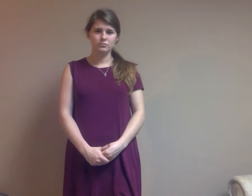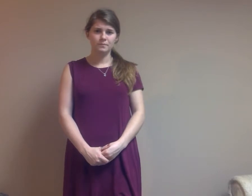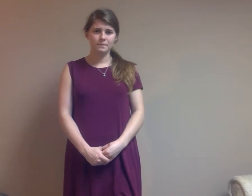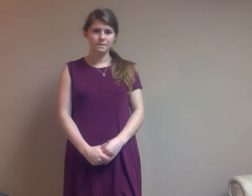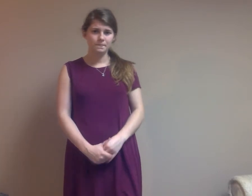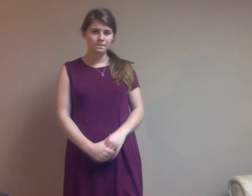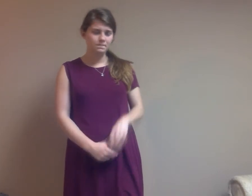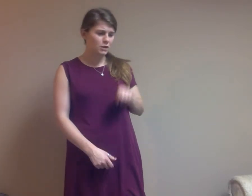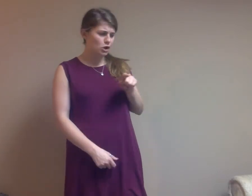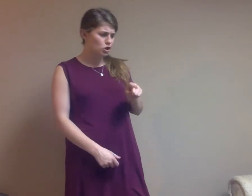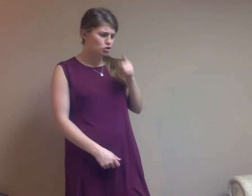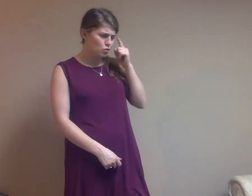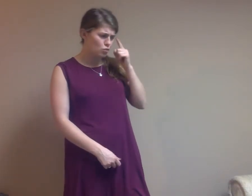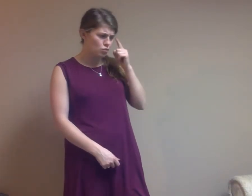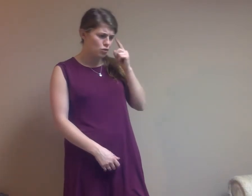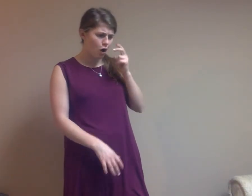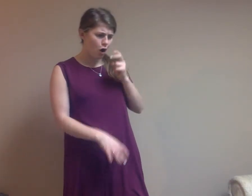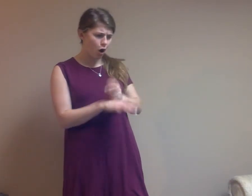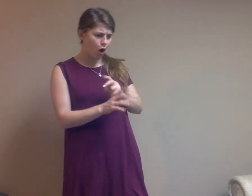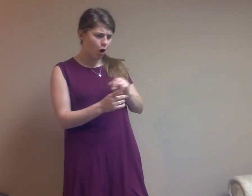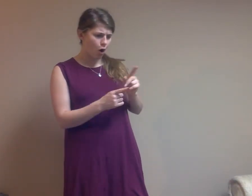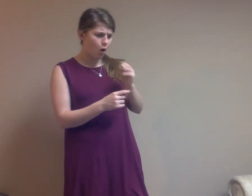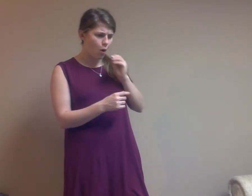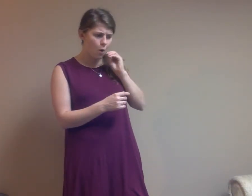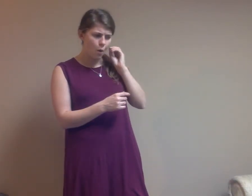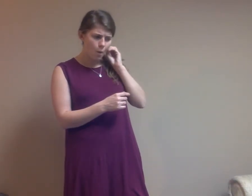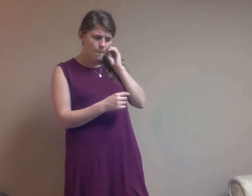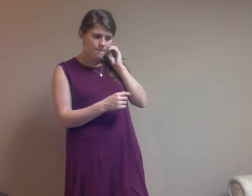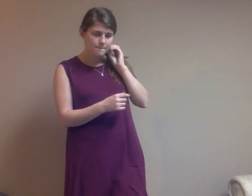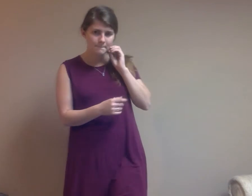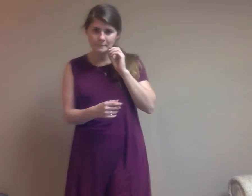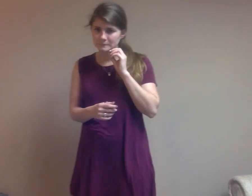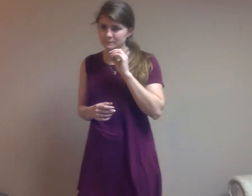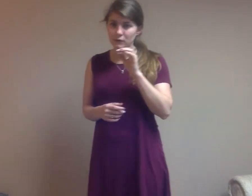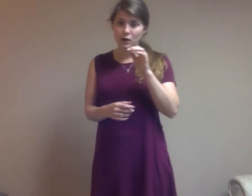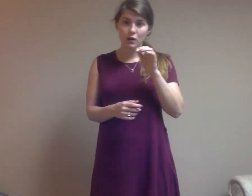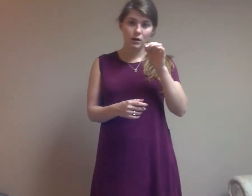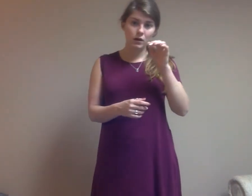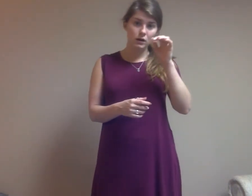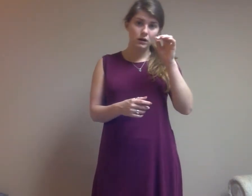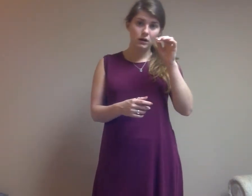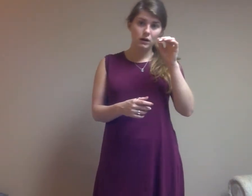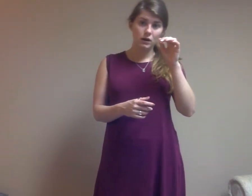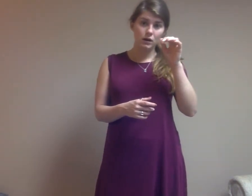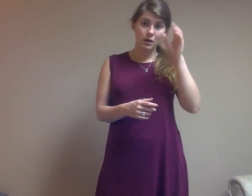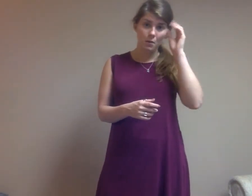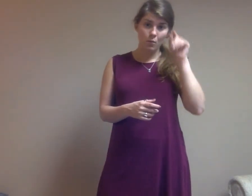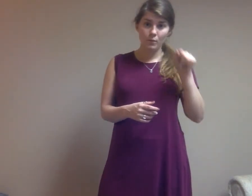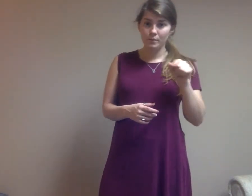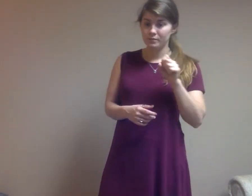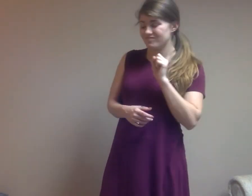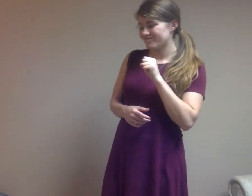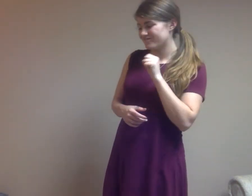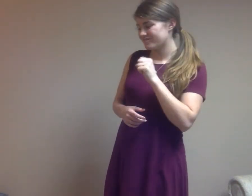activities, because I know if I go home and then I come back and then I think, oh, I miss Mum now because I've seen Mum. And